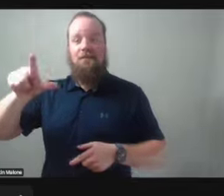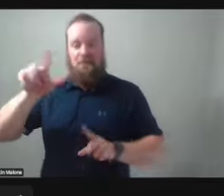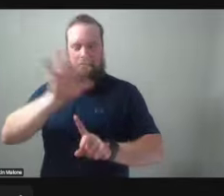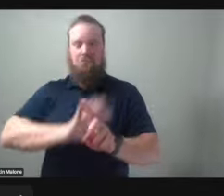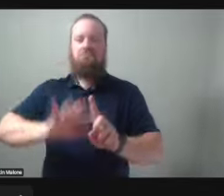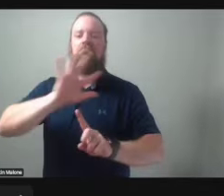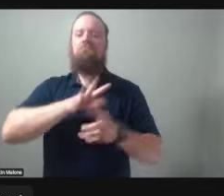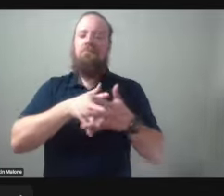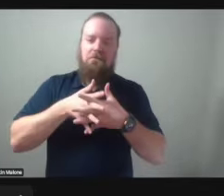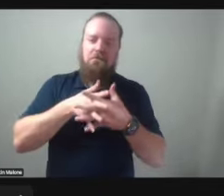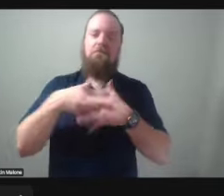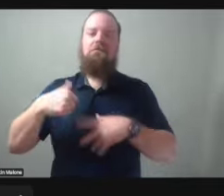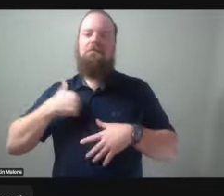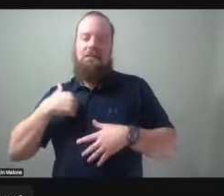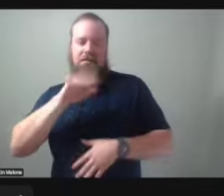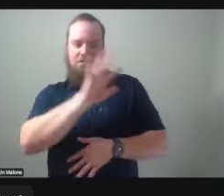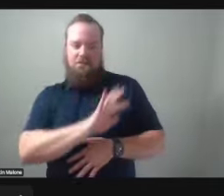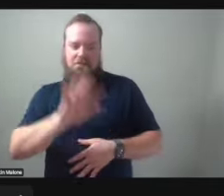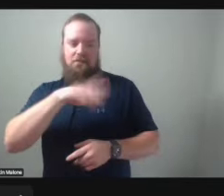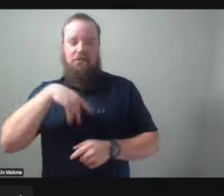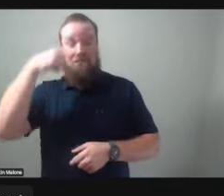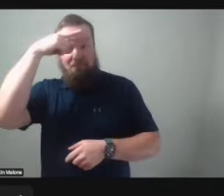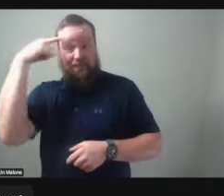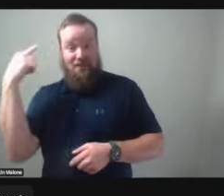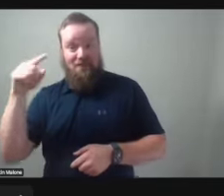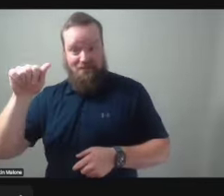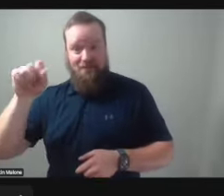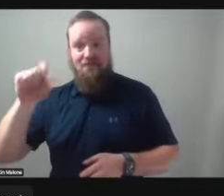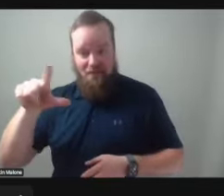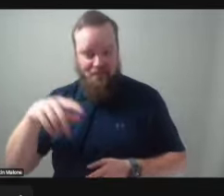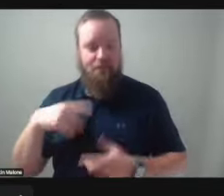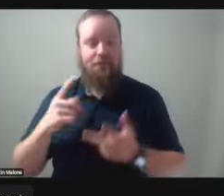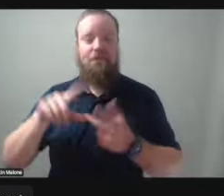we're going to talk about what is used here in American Sign Language.